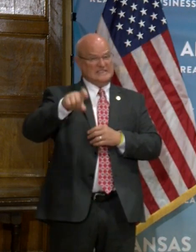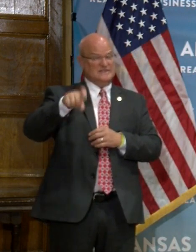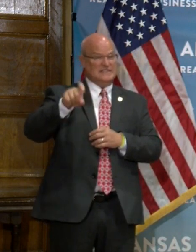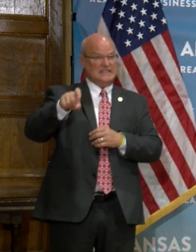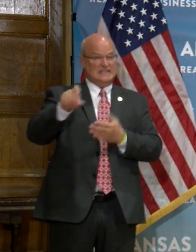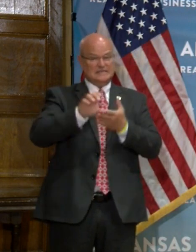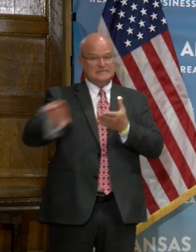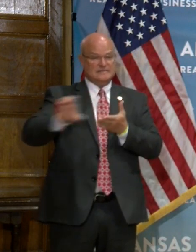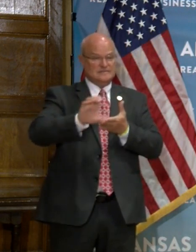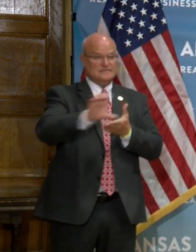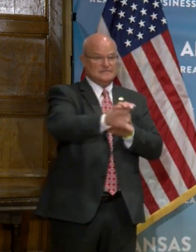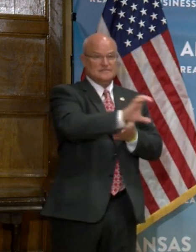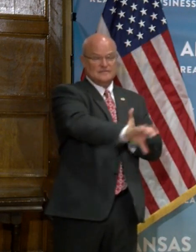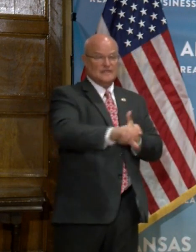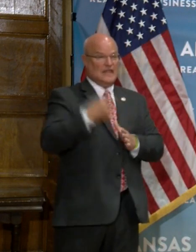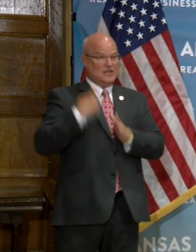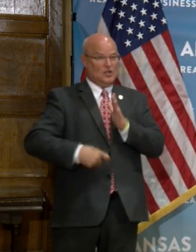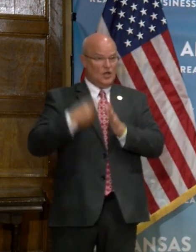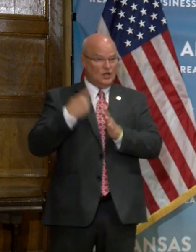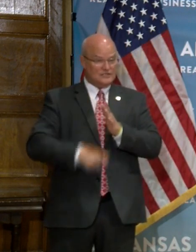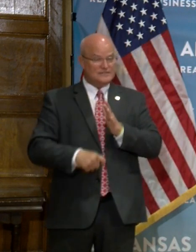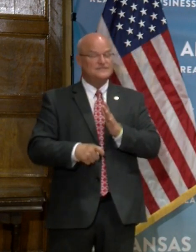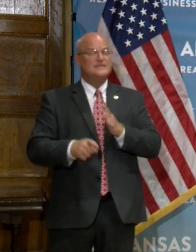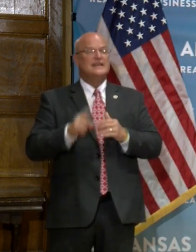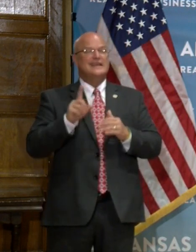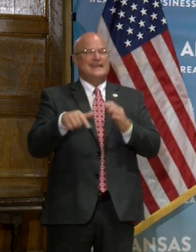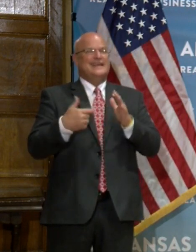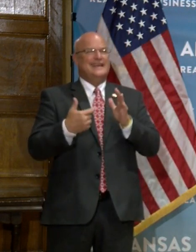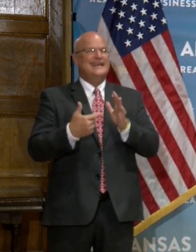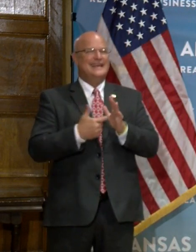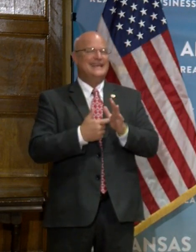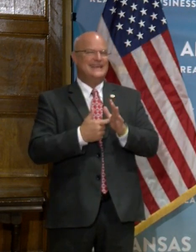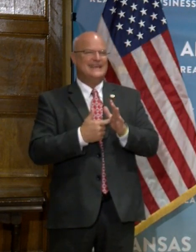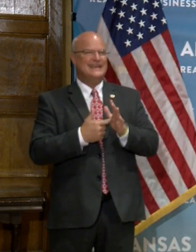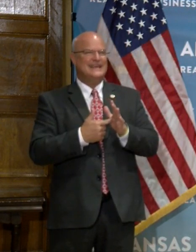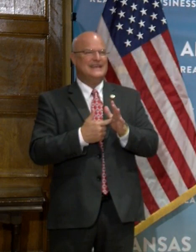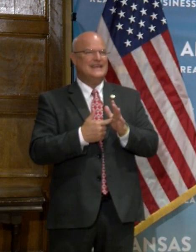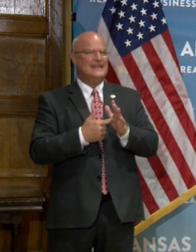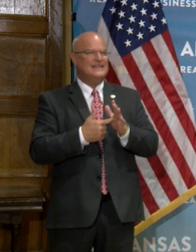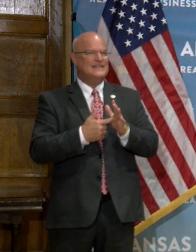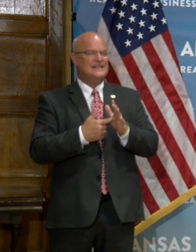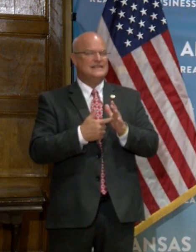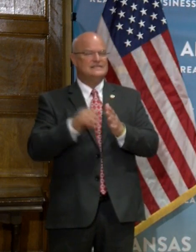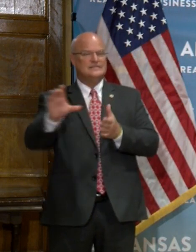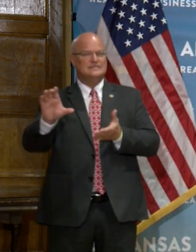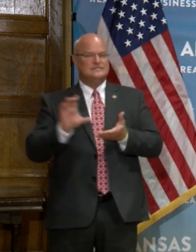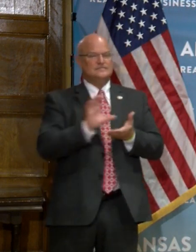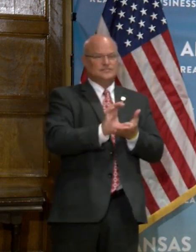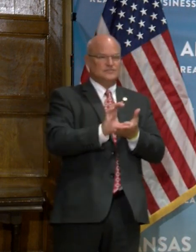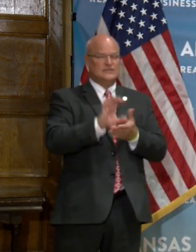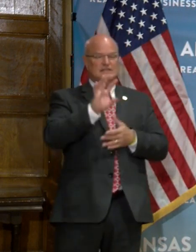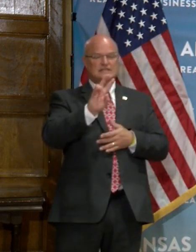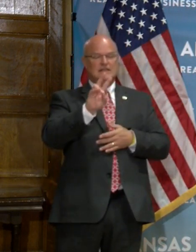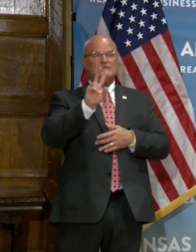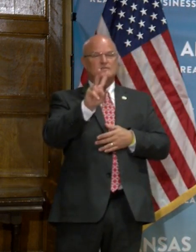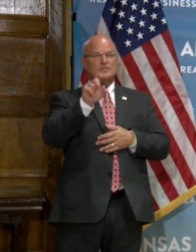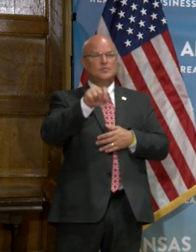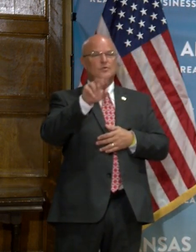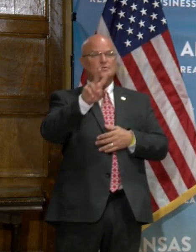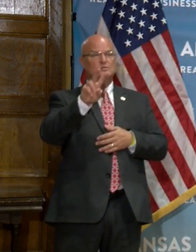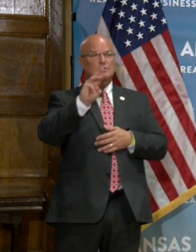needs and because of cost, and this restoration of the $72.2